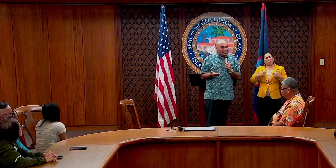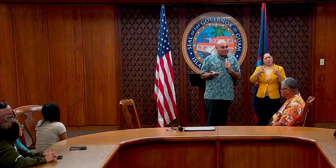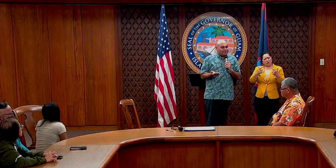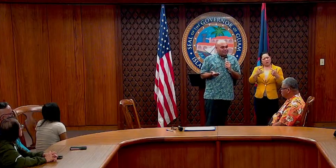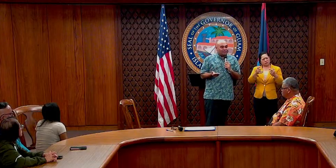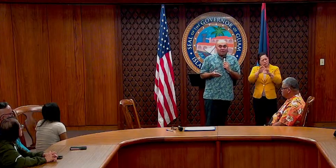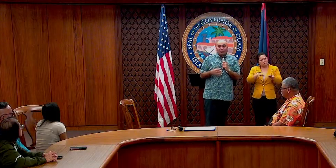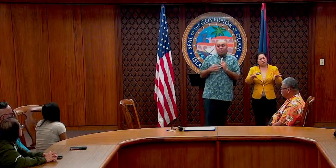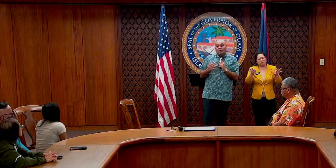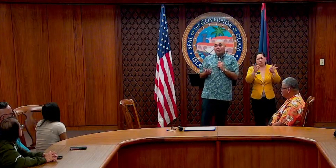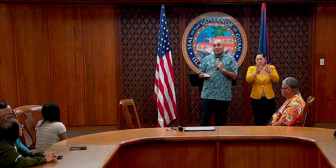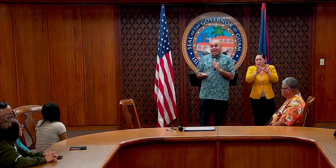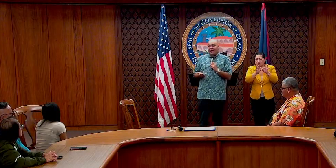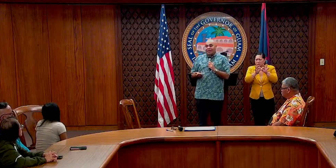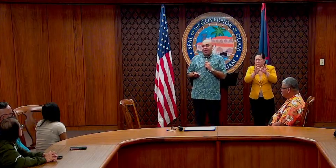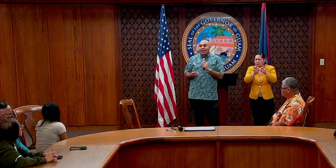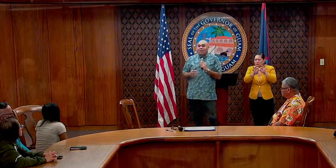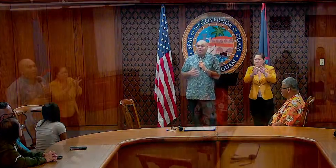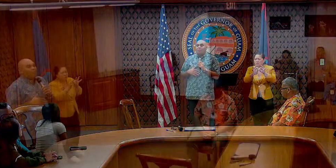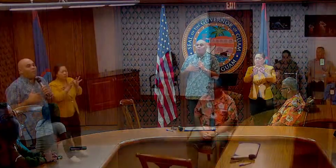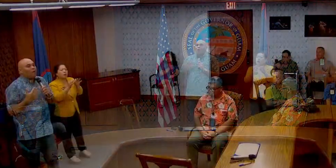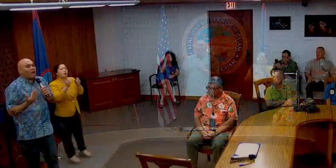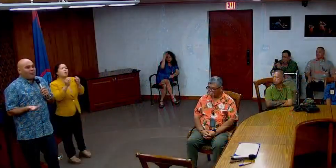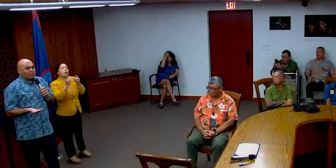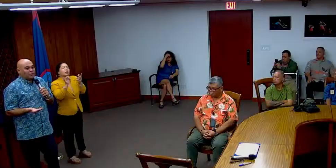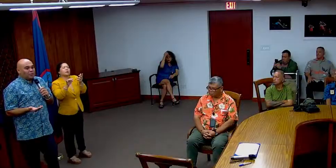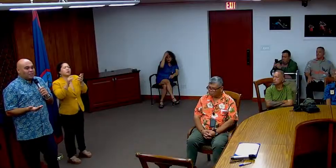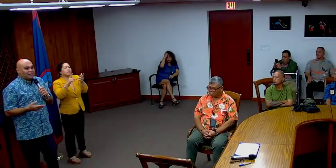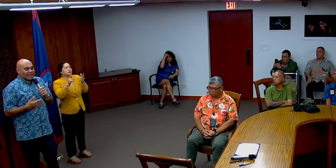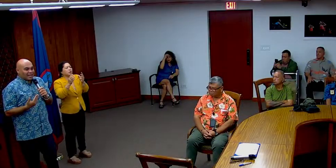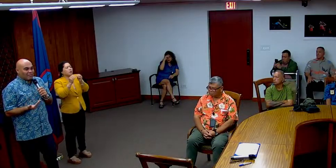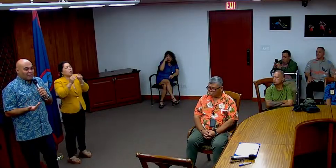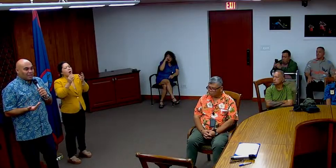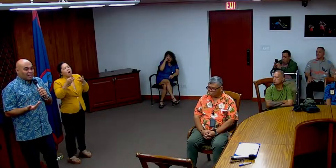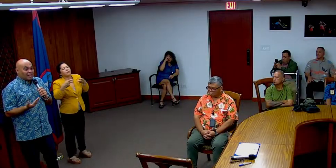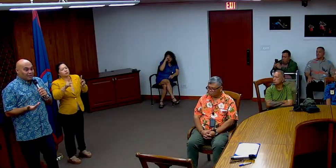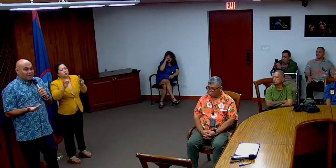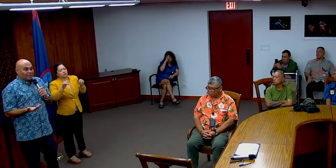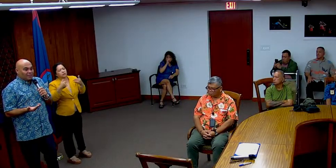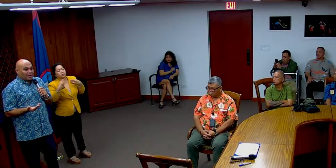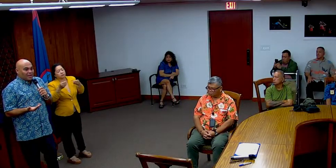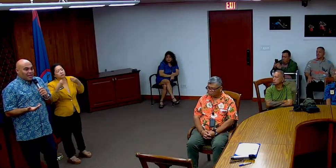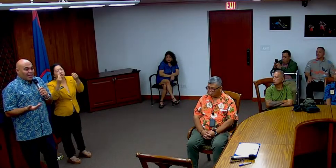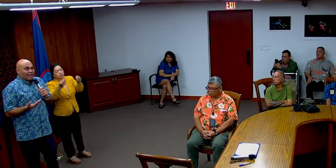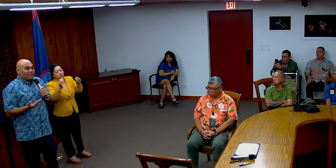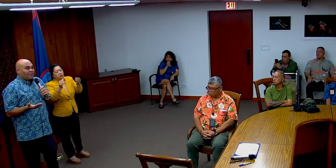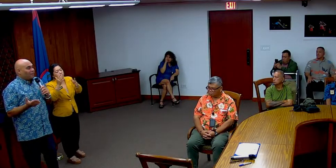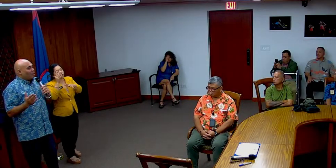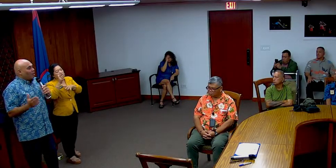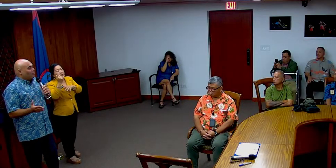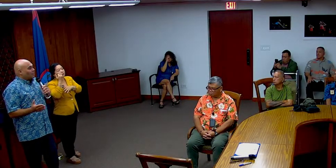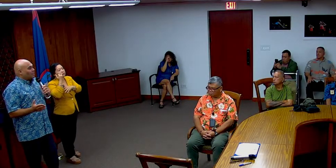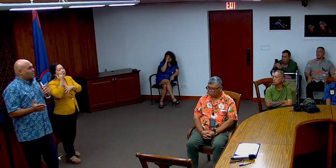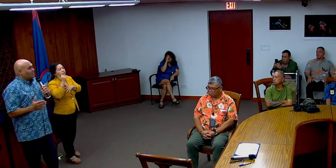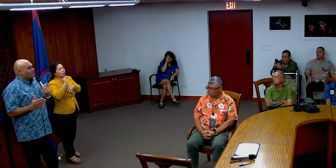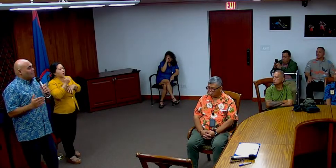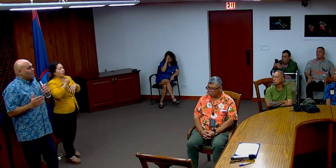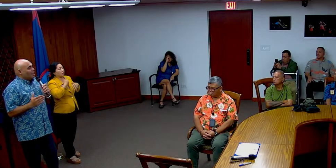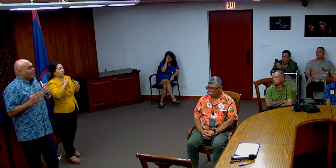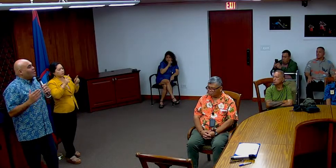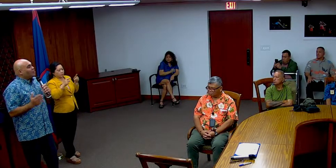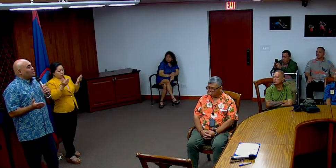stake. More than that, there are more opportunities that can be given if our